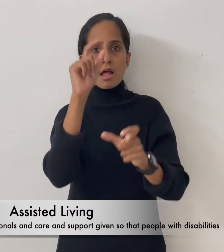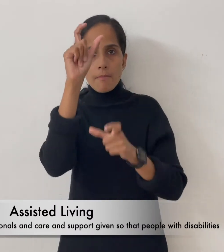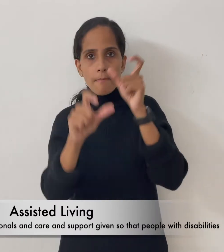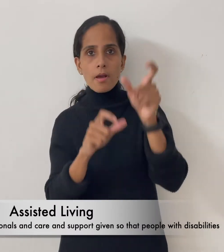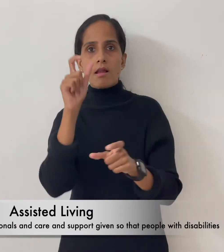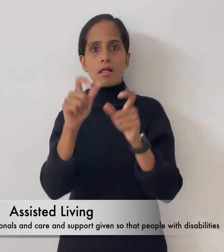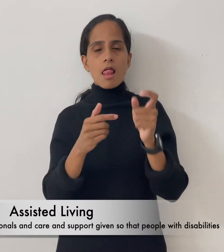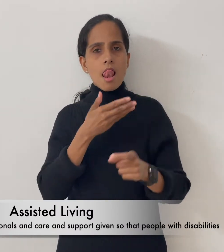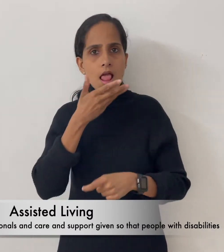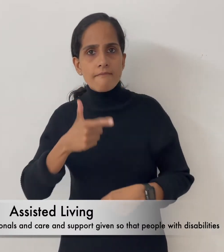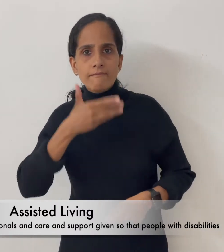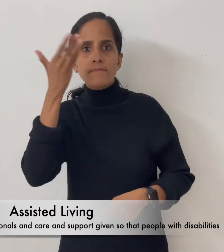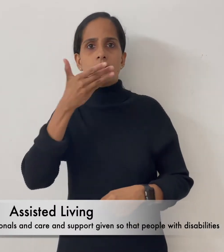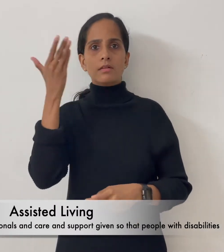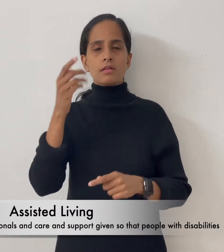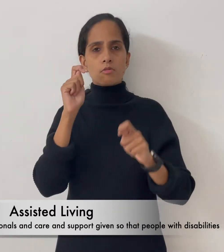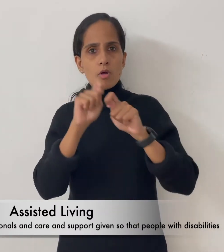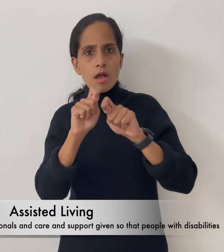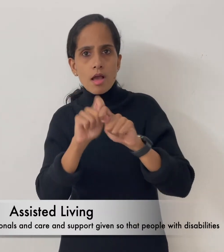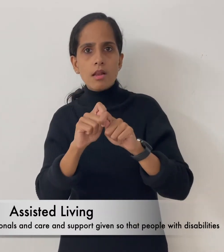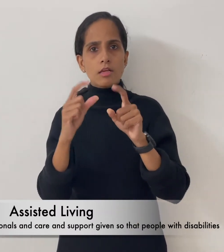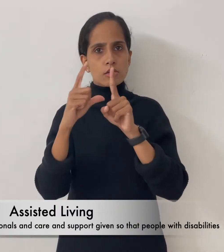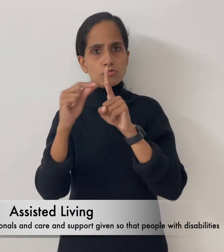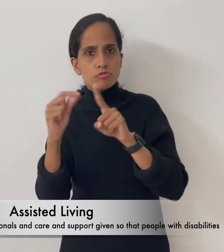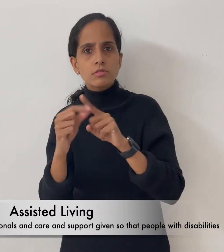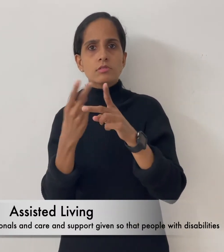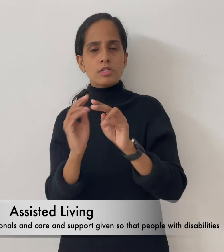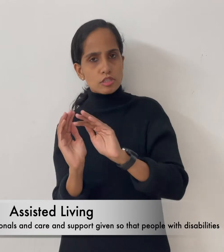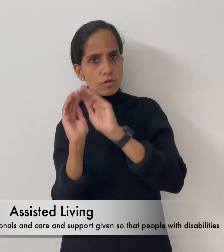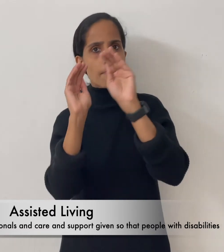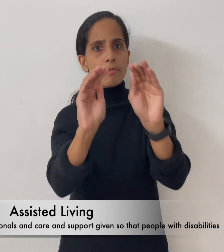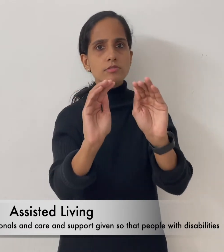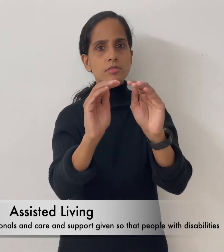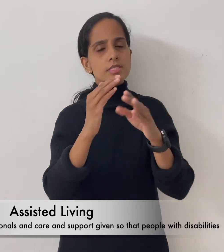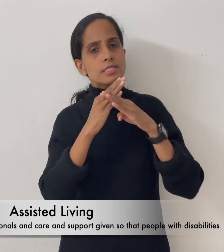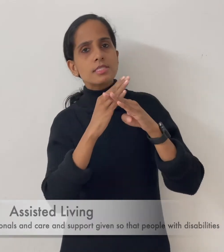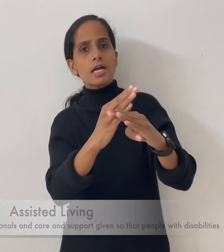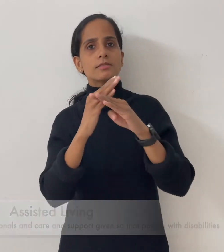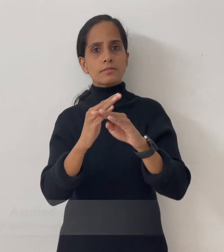with disabilities can live and manage their work.